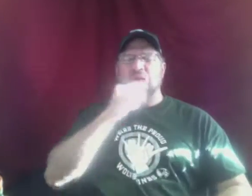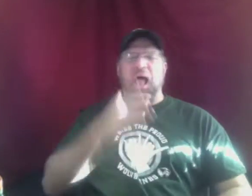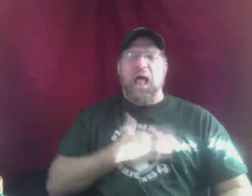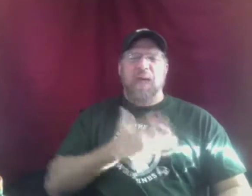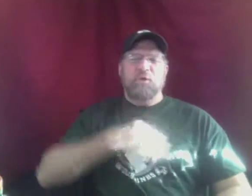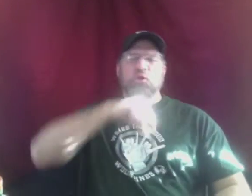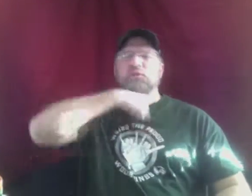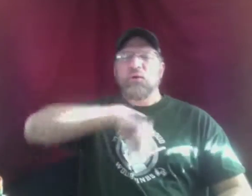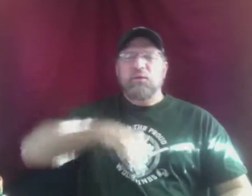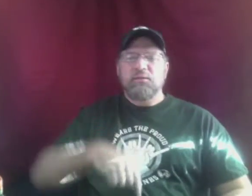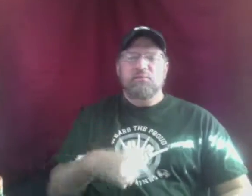Awesome.